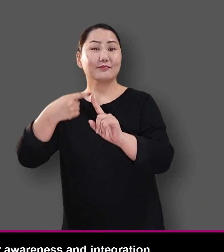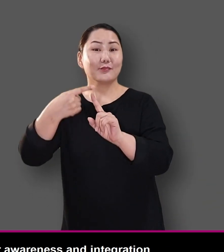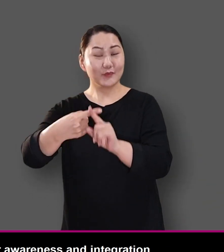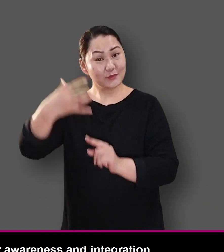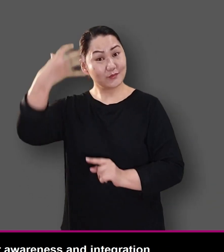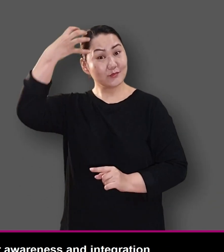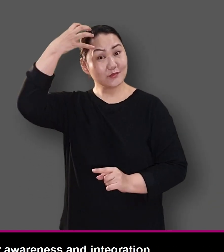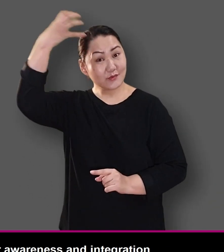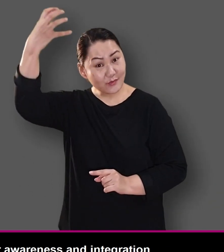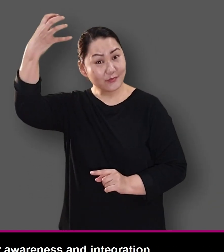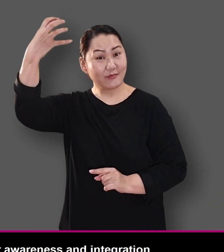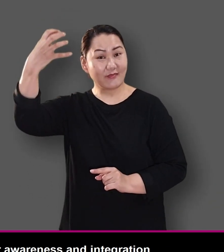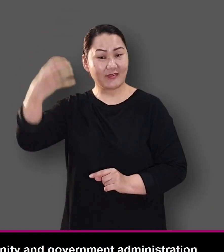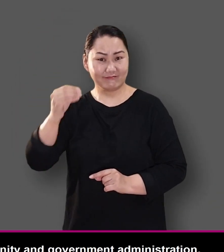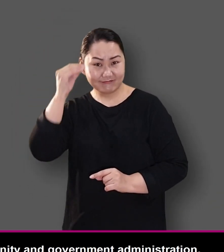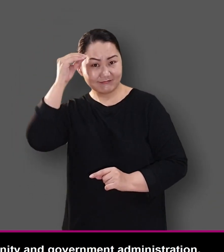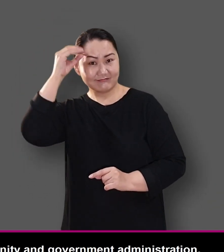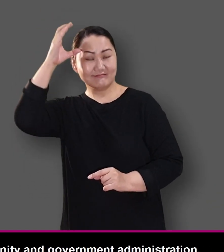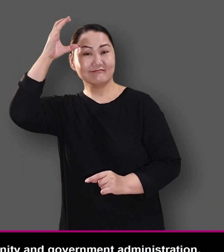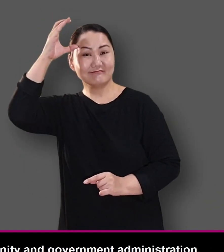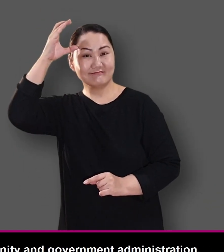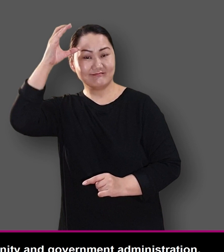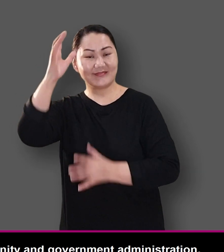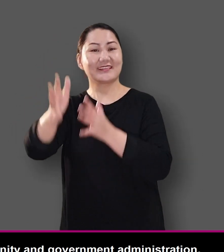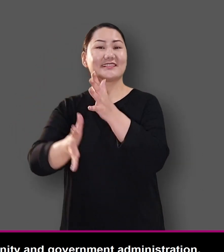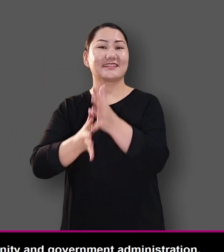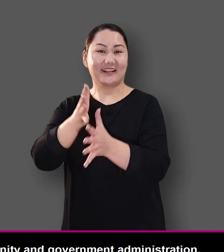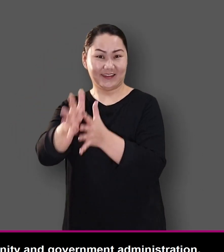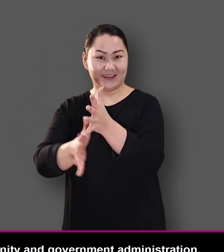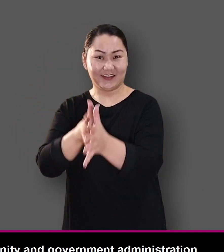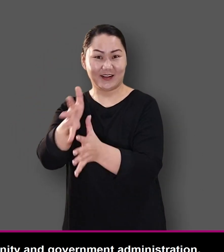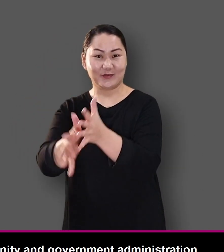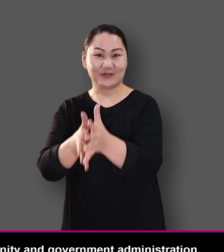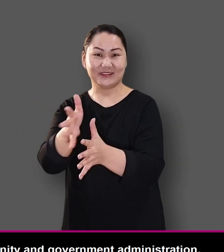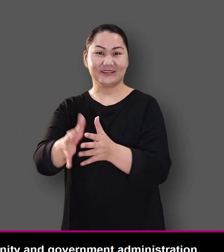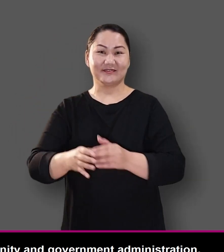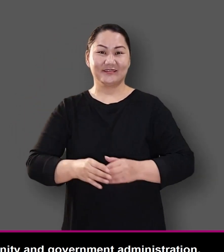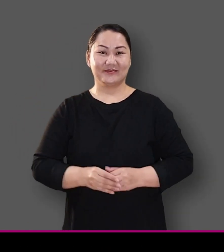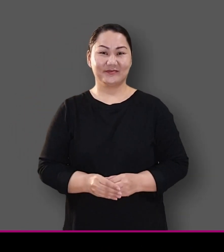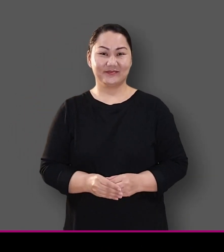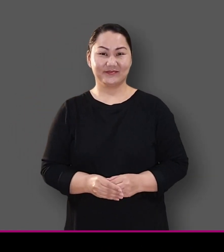integration of sign language in the community and government administration.